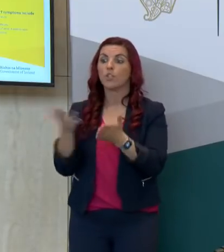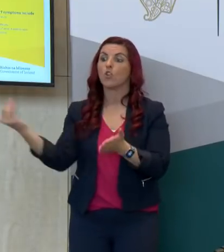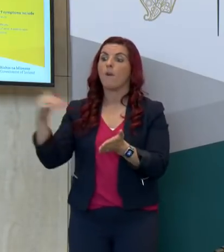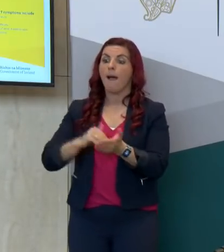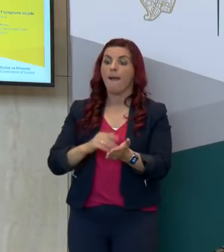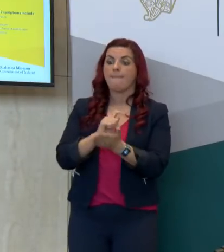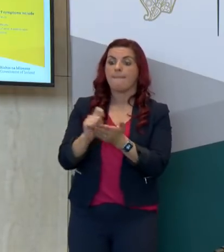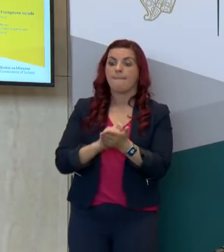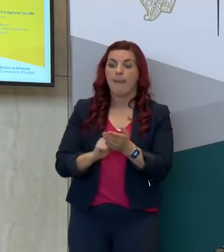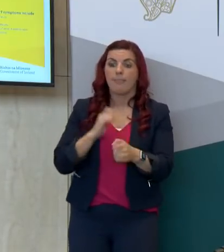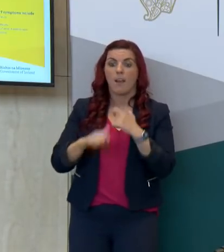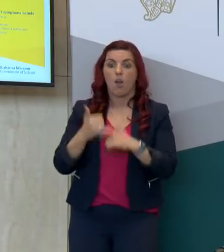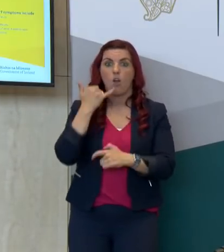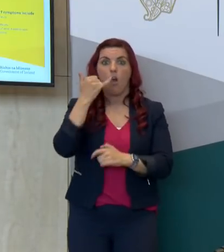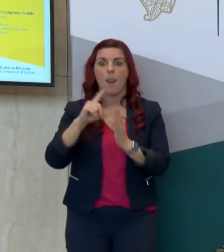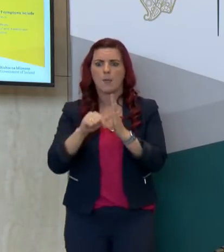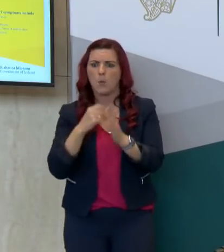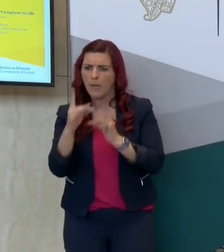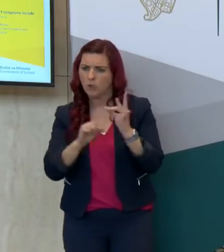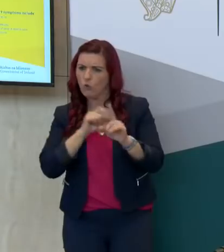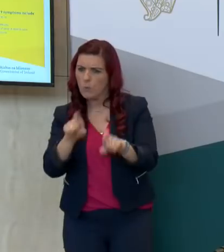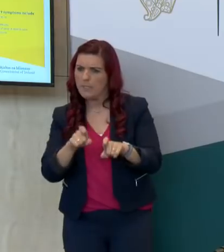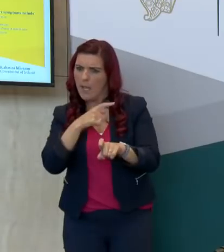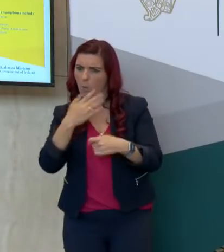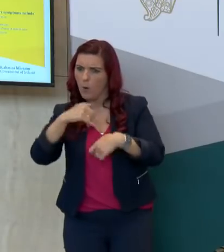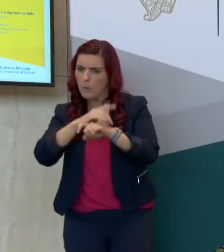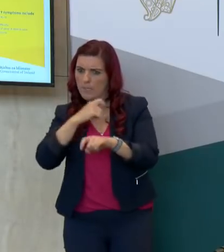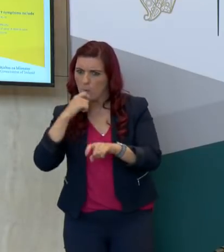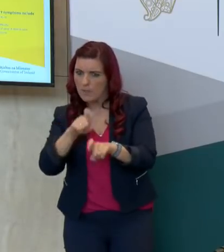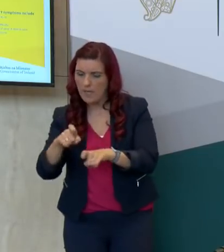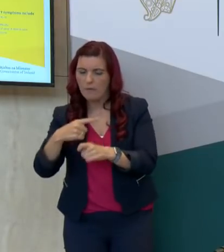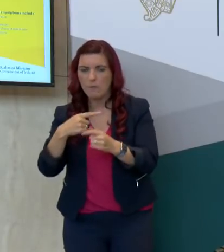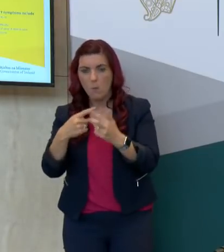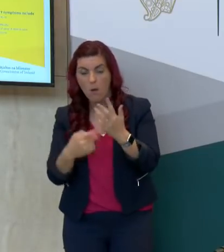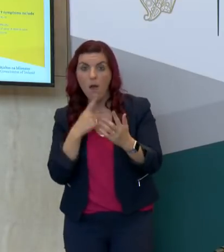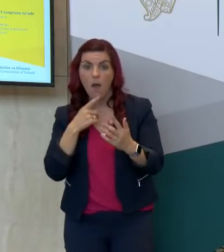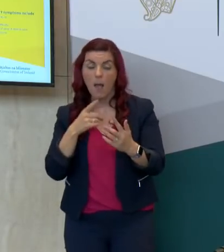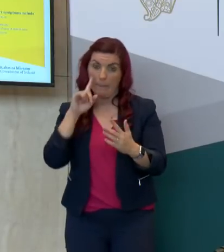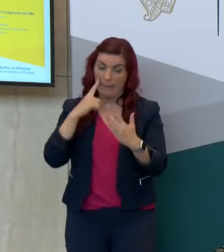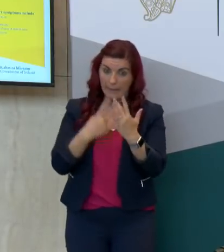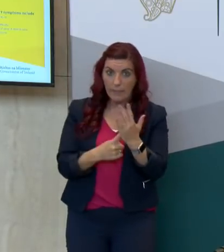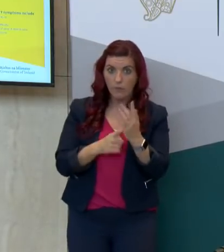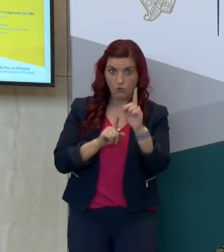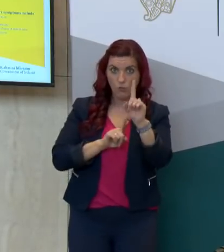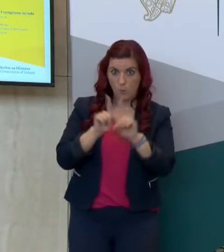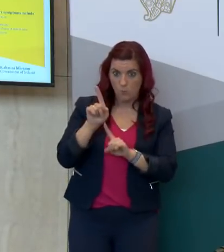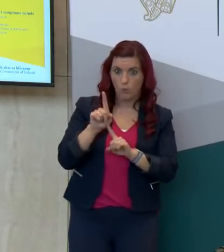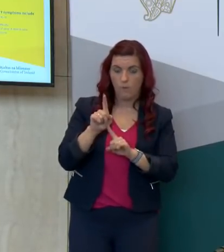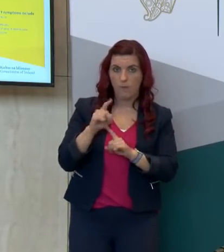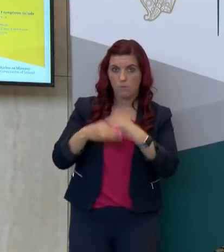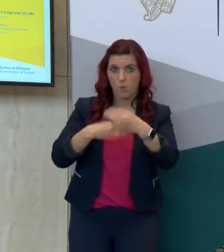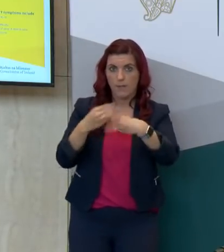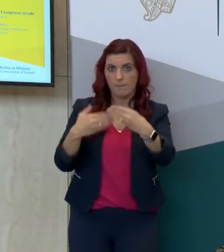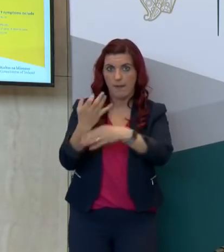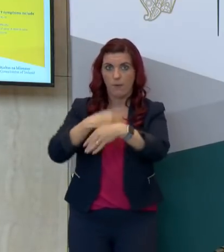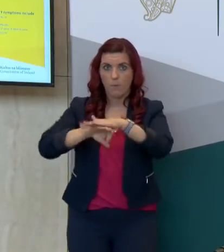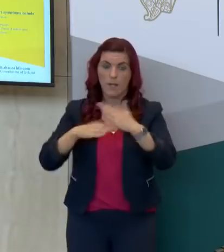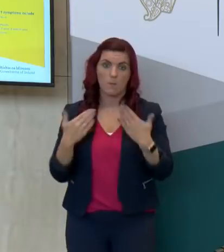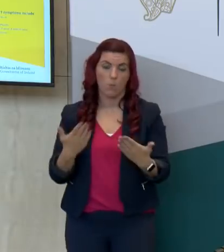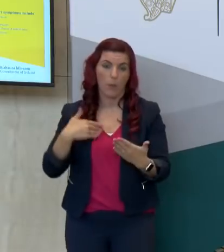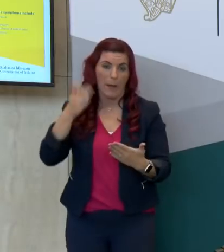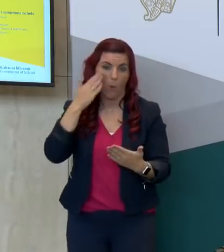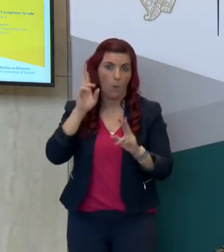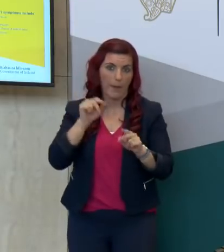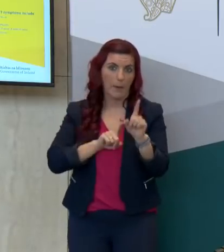it'll take a couple of weeks for that new process to be scaled up and put into place. So could it be improved? Clearly it could be improved.